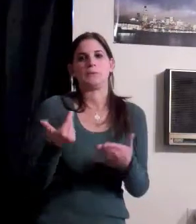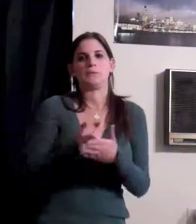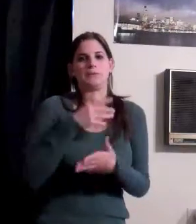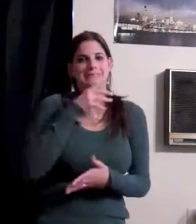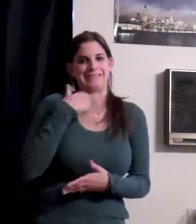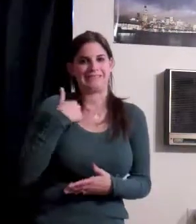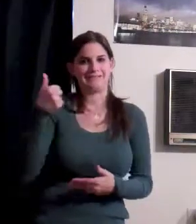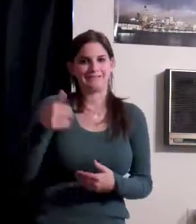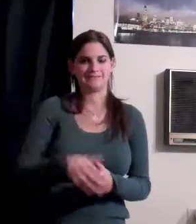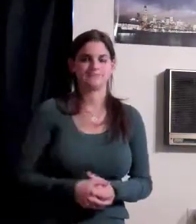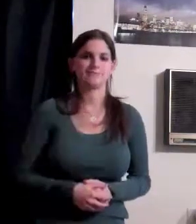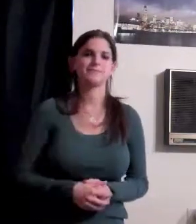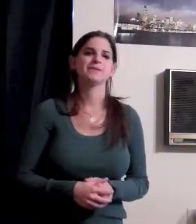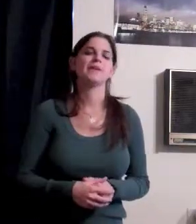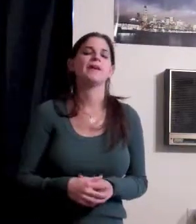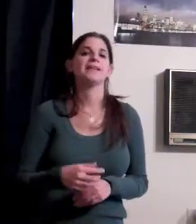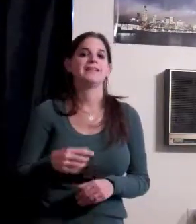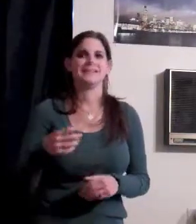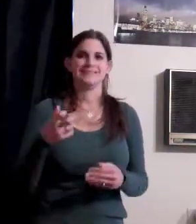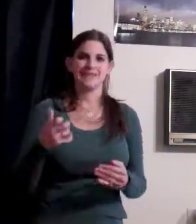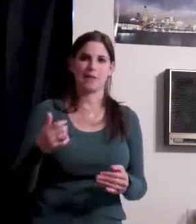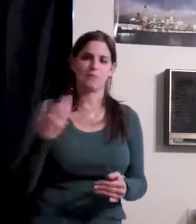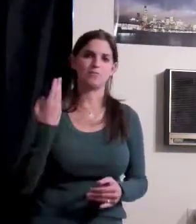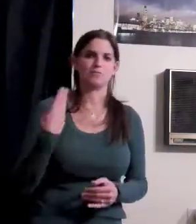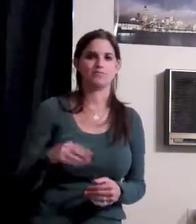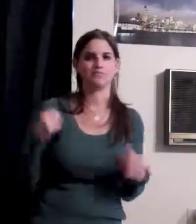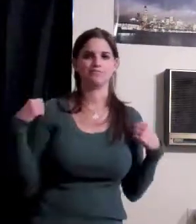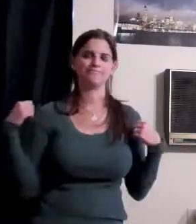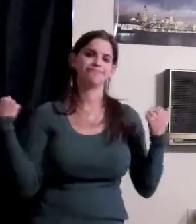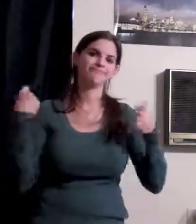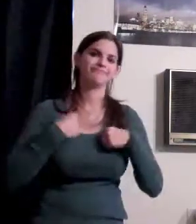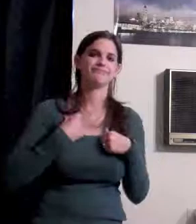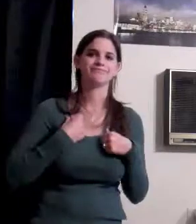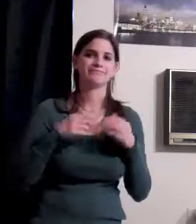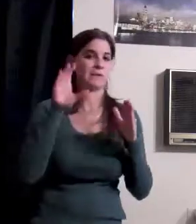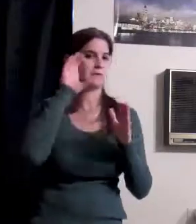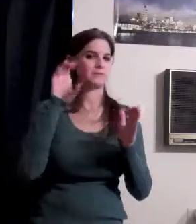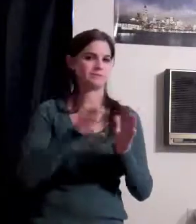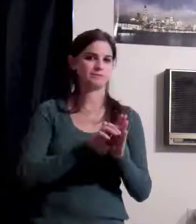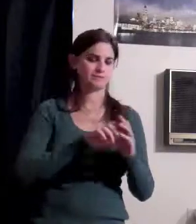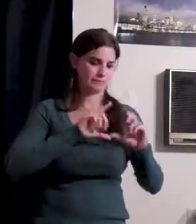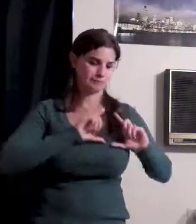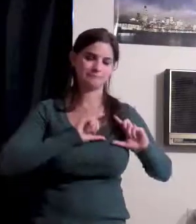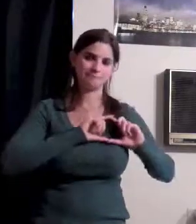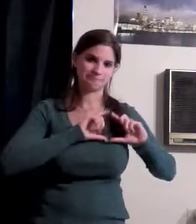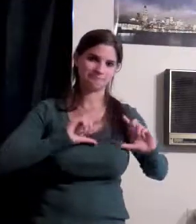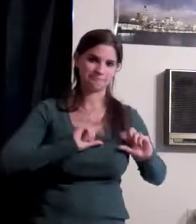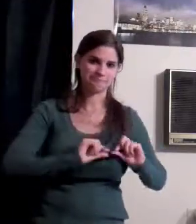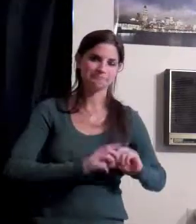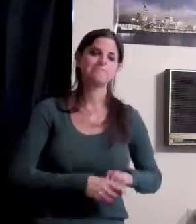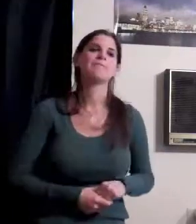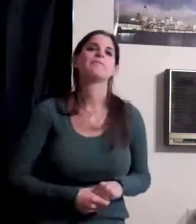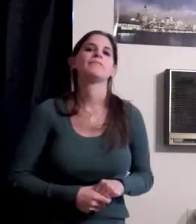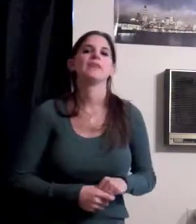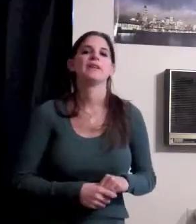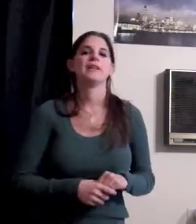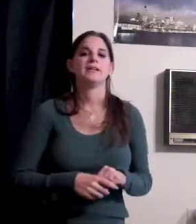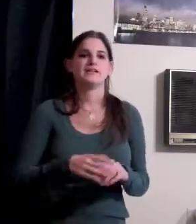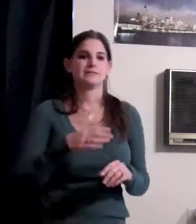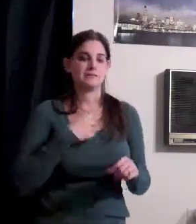I had my bright blue volunteer vest, I had my photo ID, and I was fully trained by my 89-year-old boss. I worked alone.